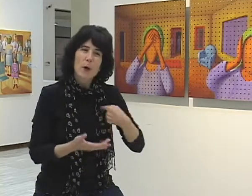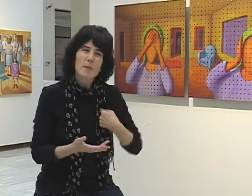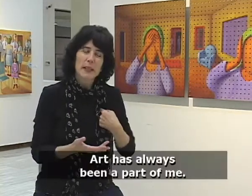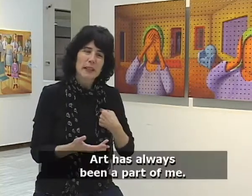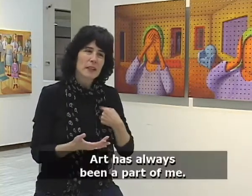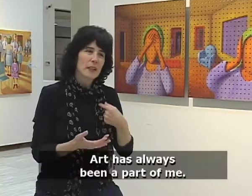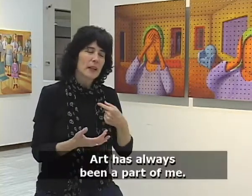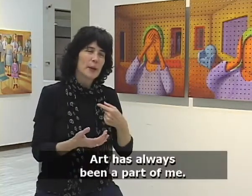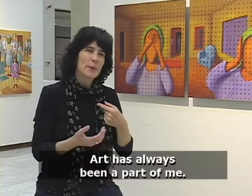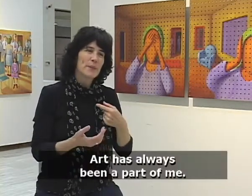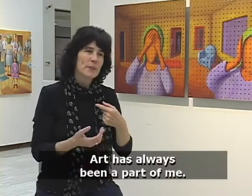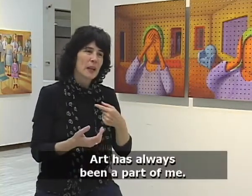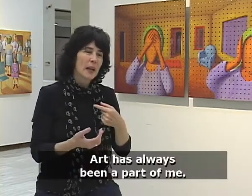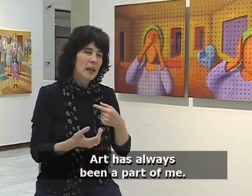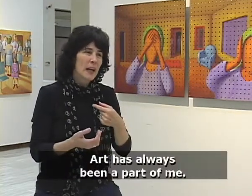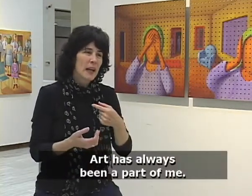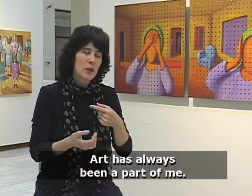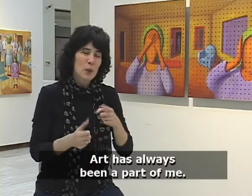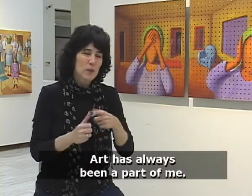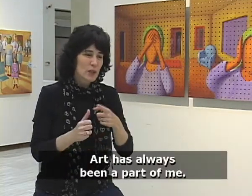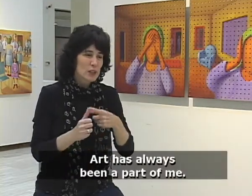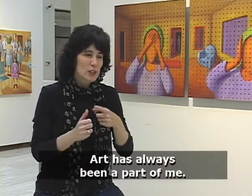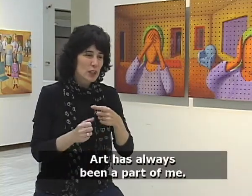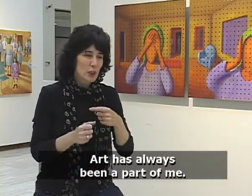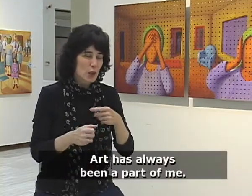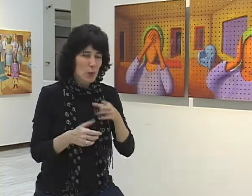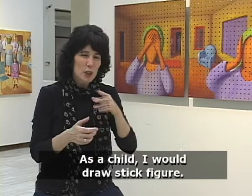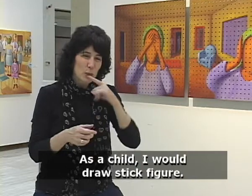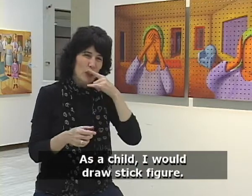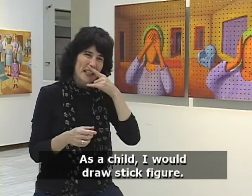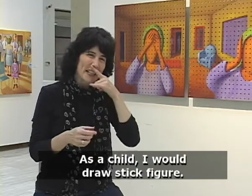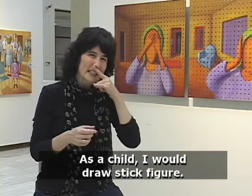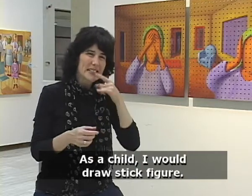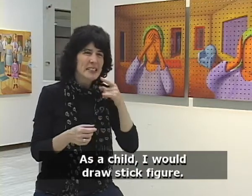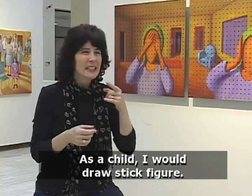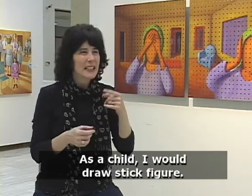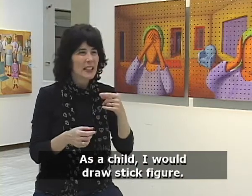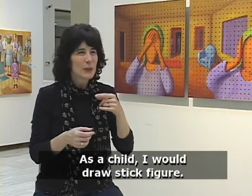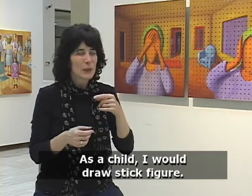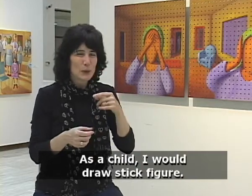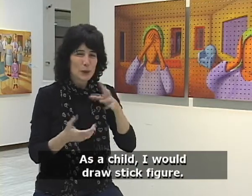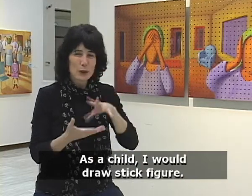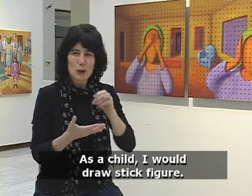Art has always been a part of me. As a child, I would draw stick figures.